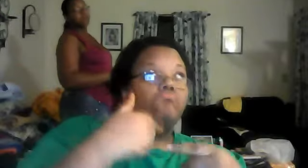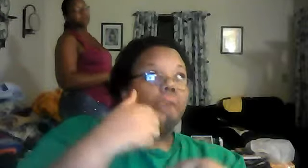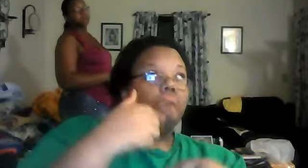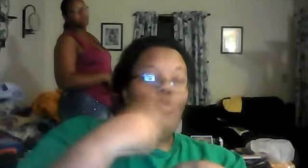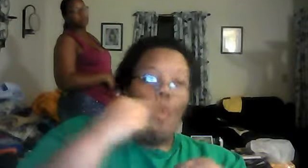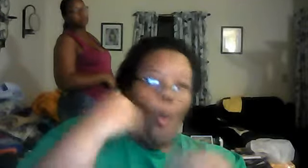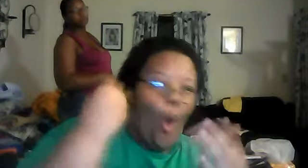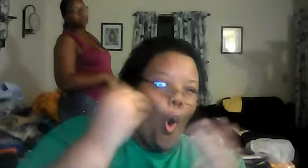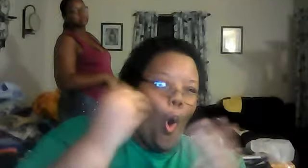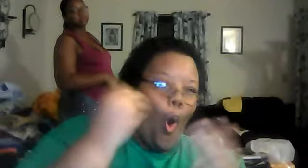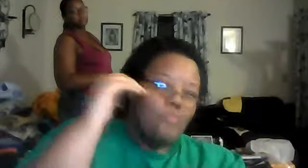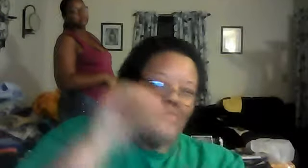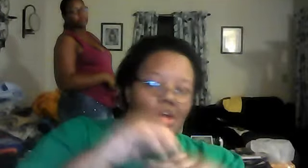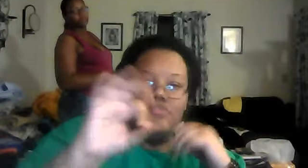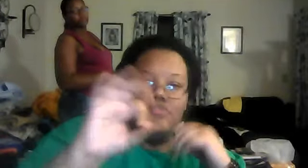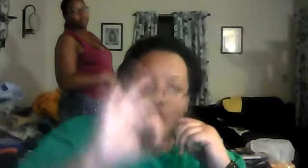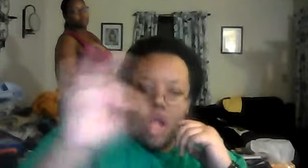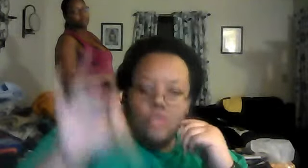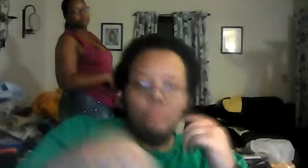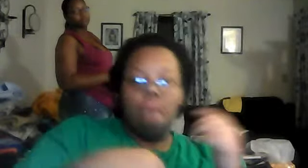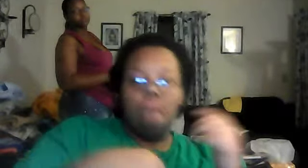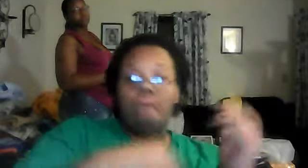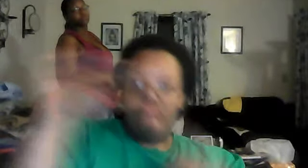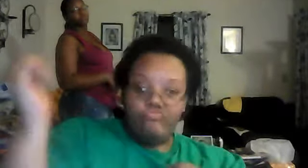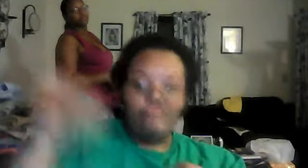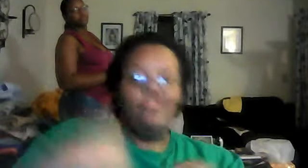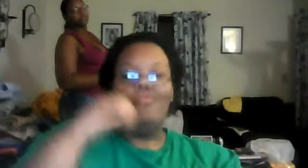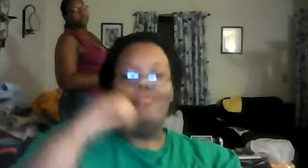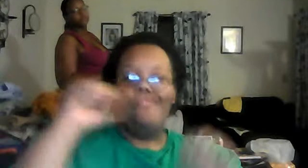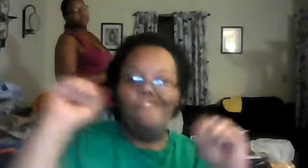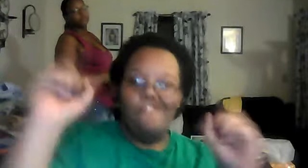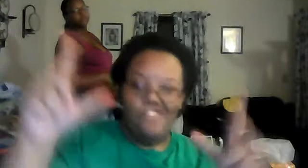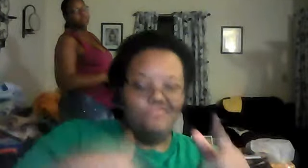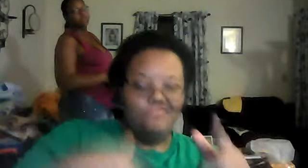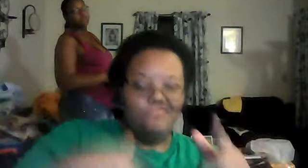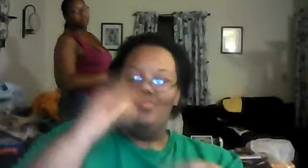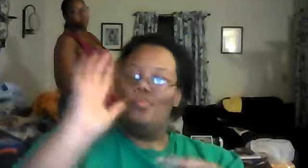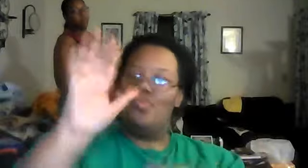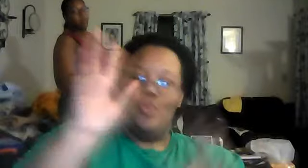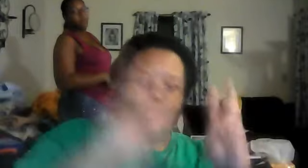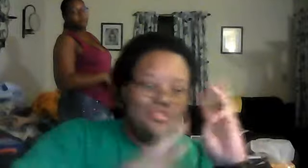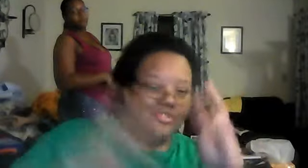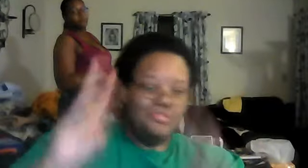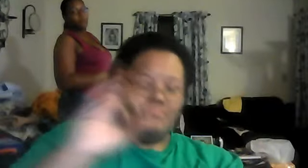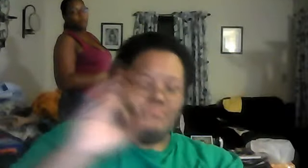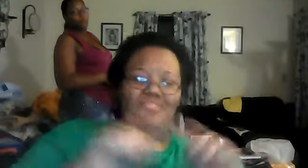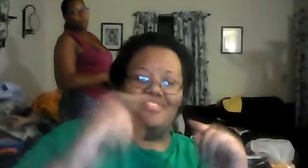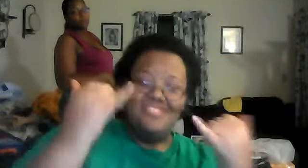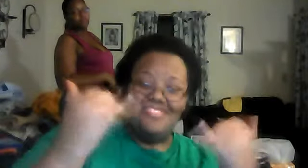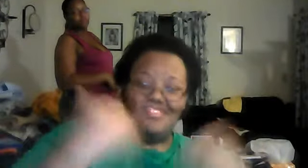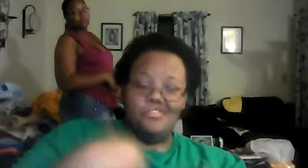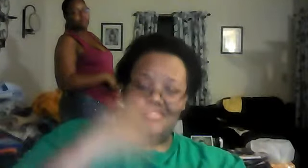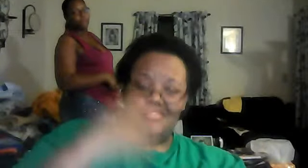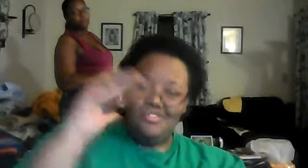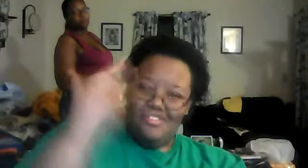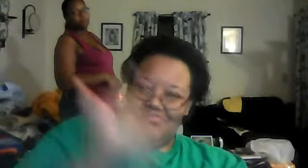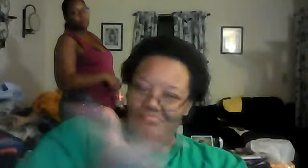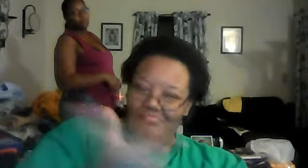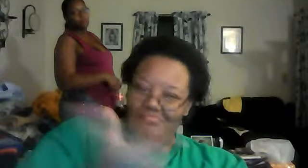nobody. I bet it's from the devil. She told me for my. They have the same guy with what they can see. You just went ahead and married yours. I